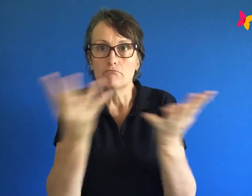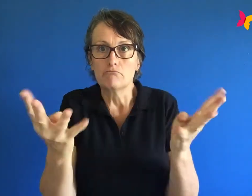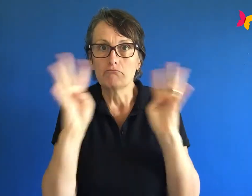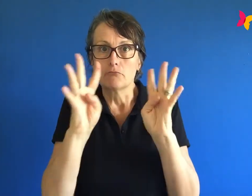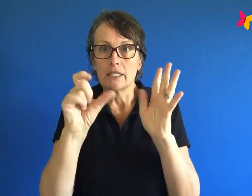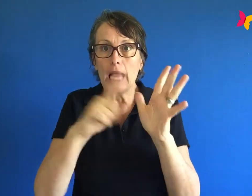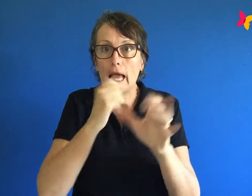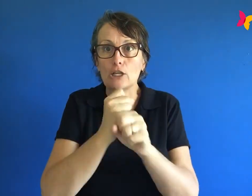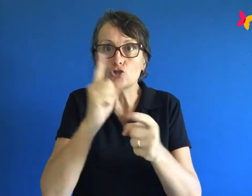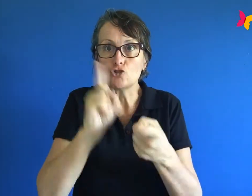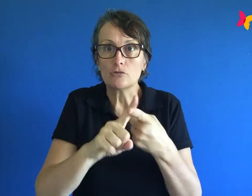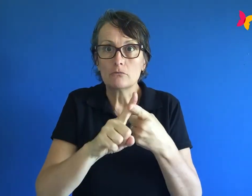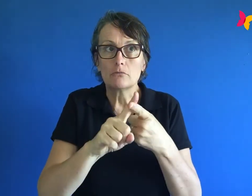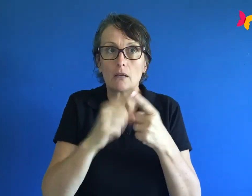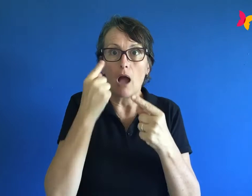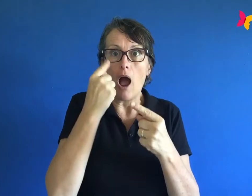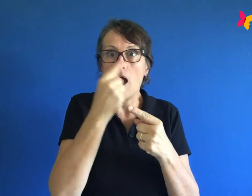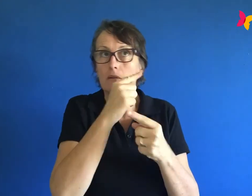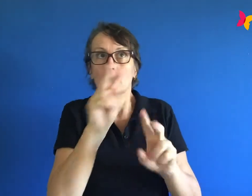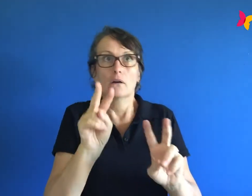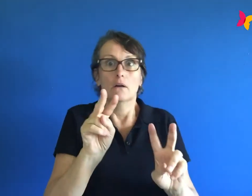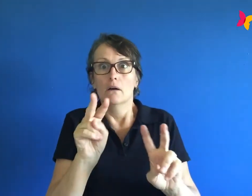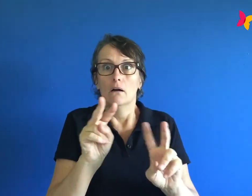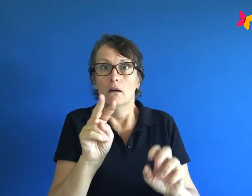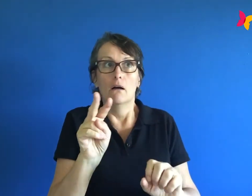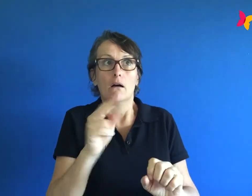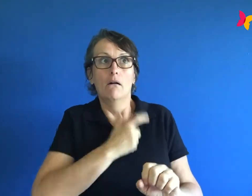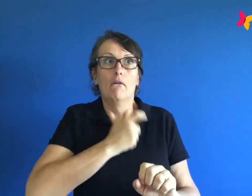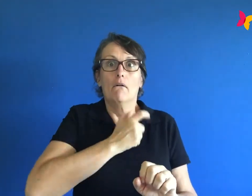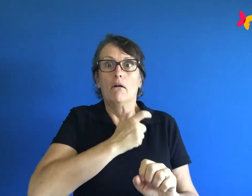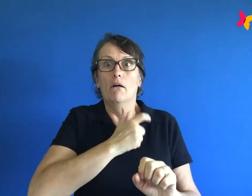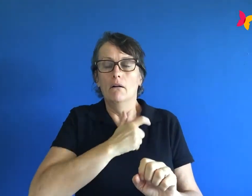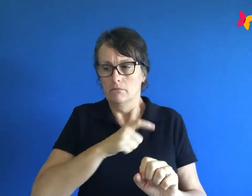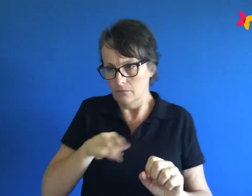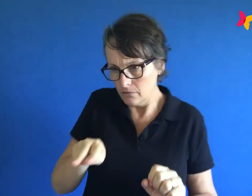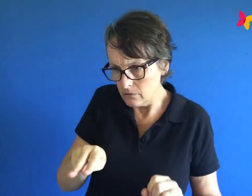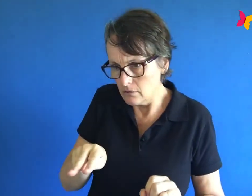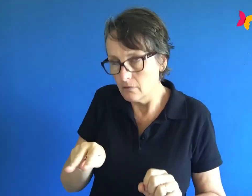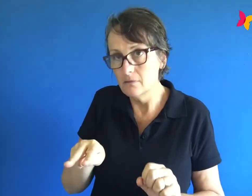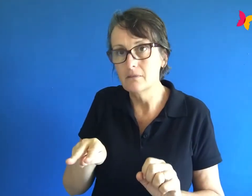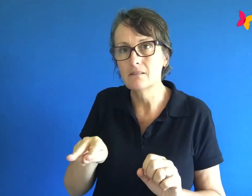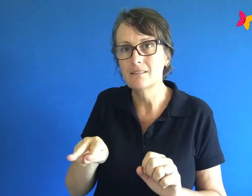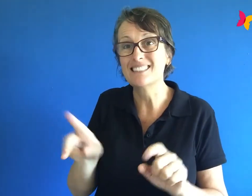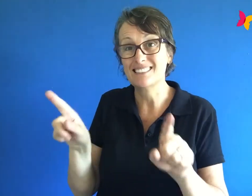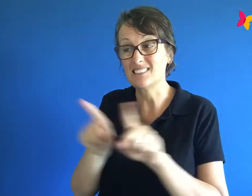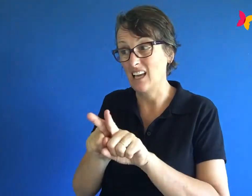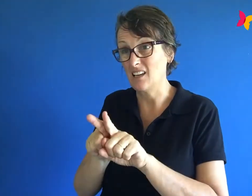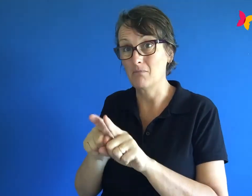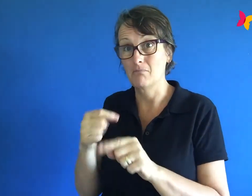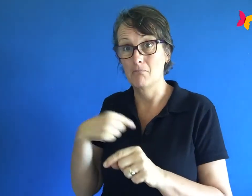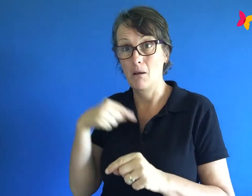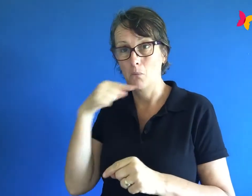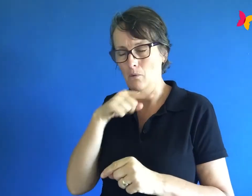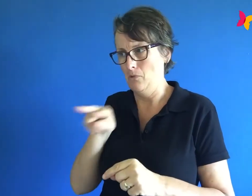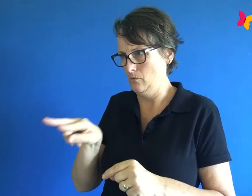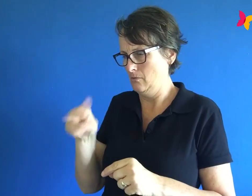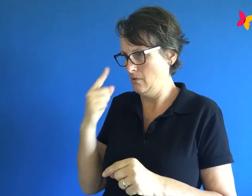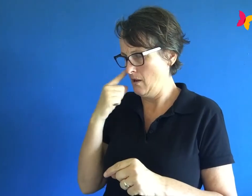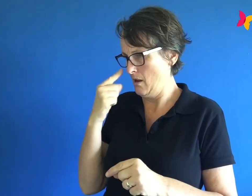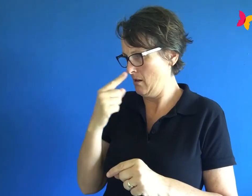pain, like deep physical pain, and you look into the eyes of your child and see that, and